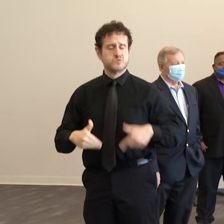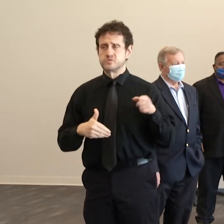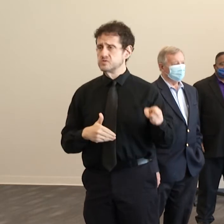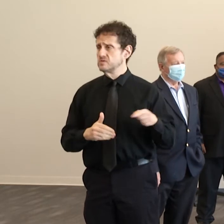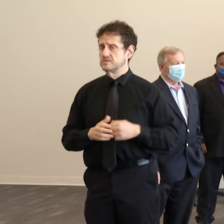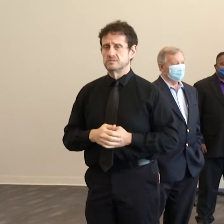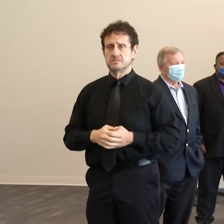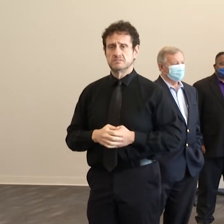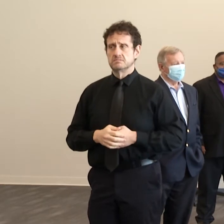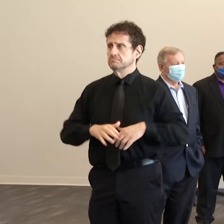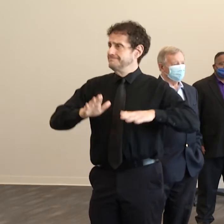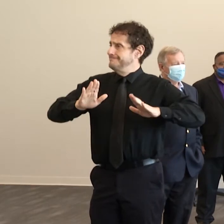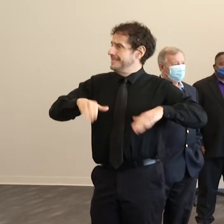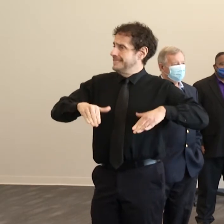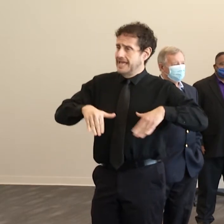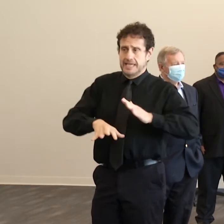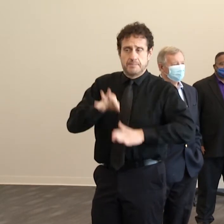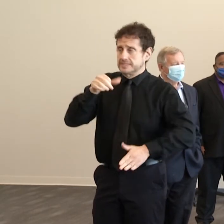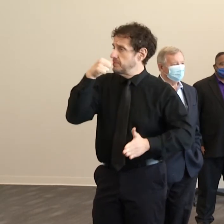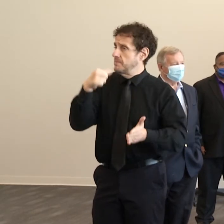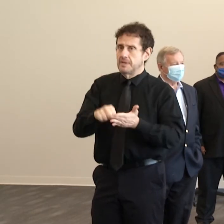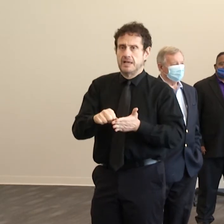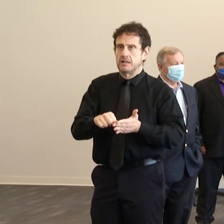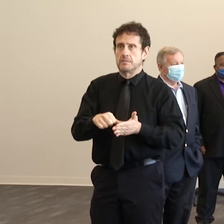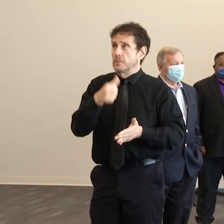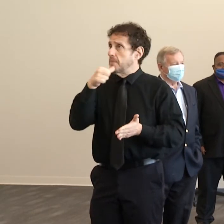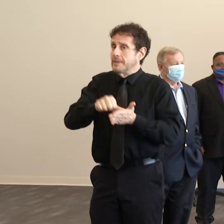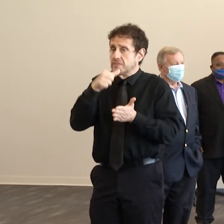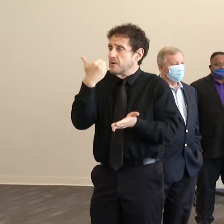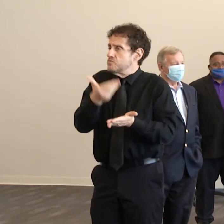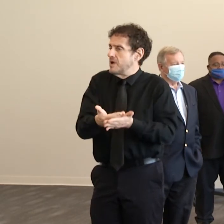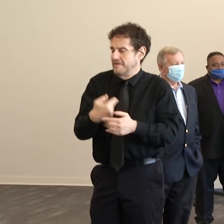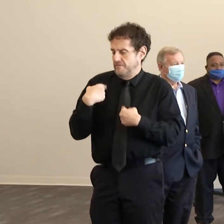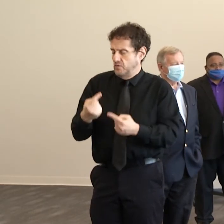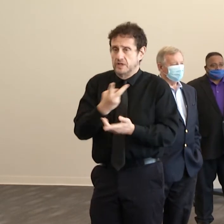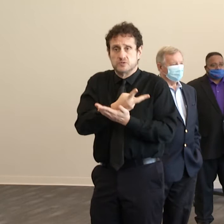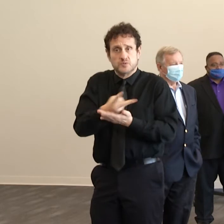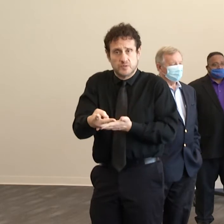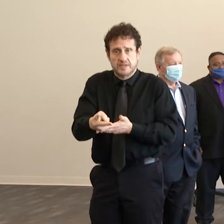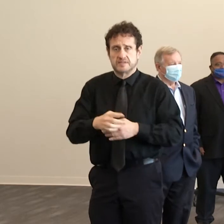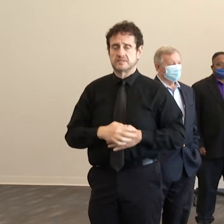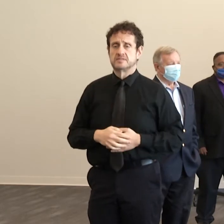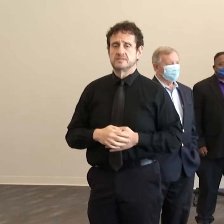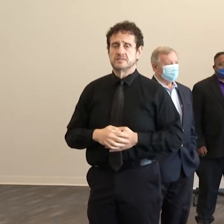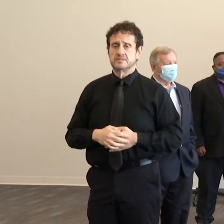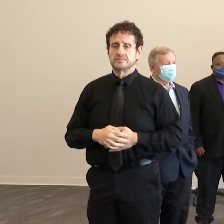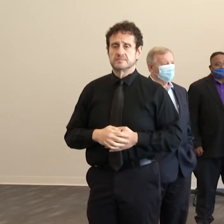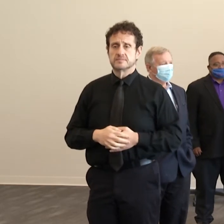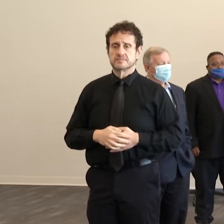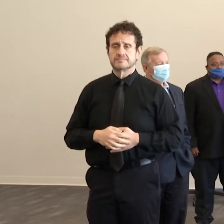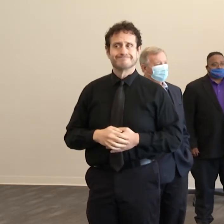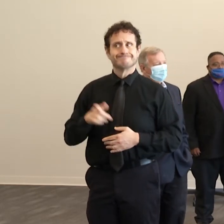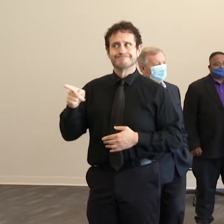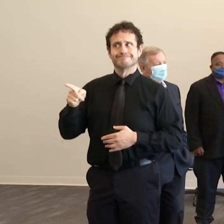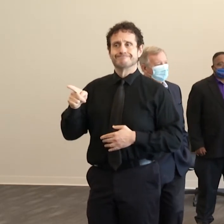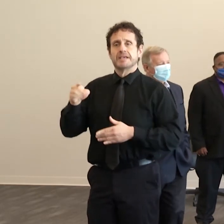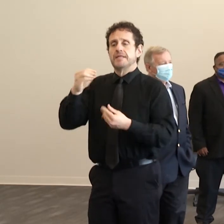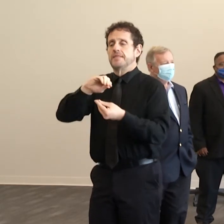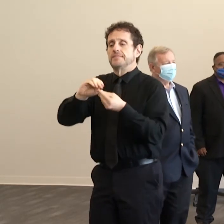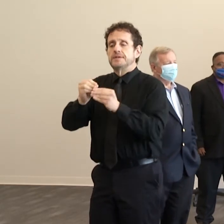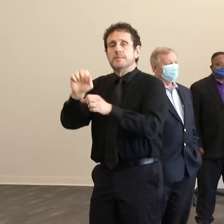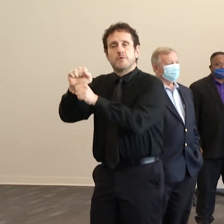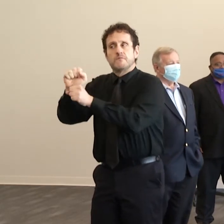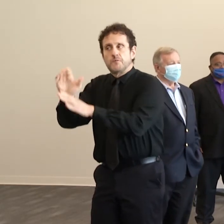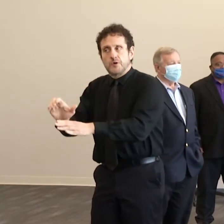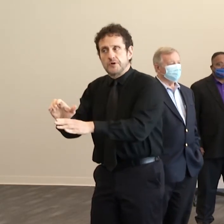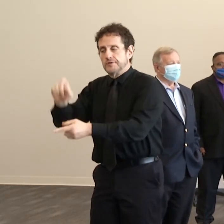it, and they hadn't got their mail for about 2 weeks. So, but it's not enough workers. They cut the workers down